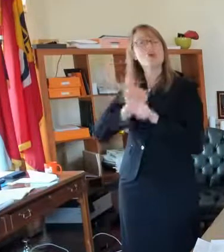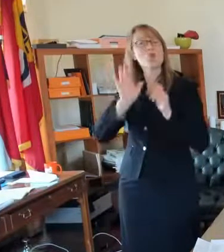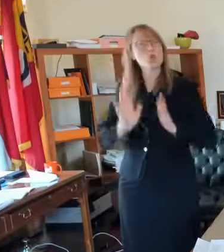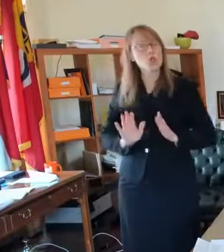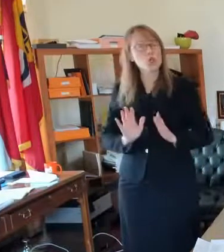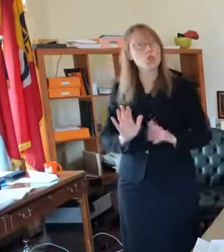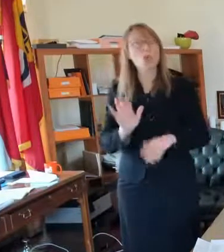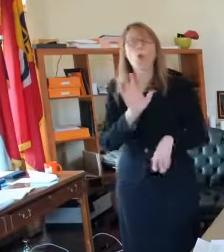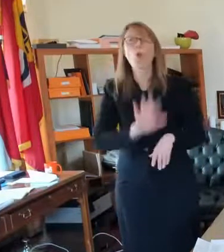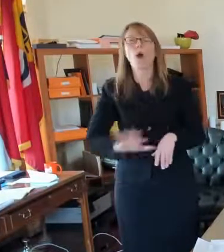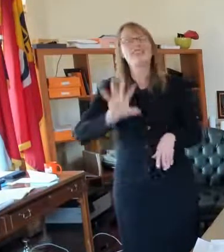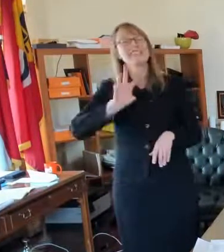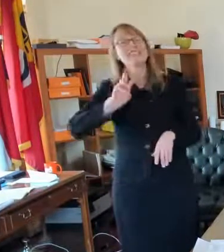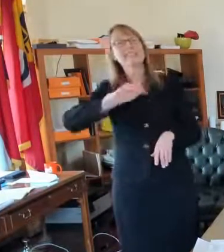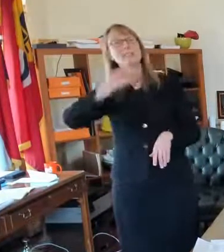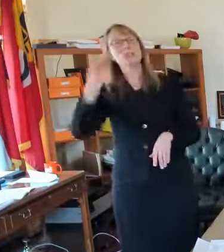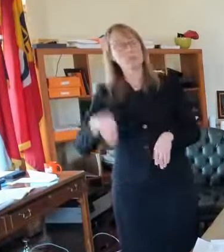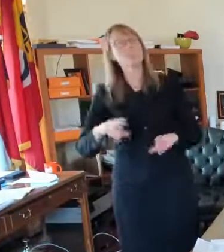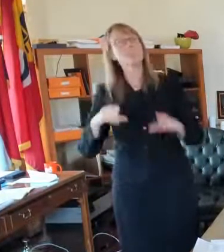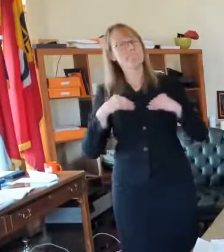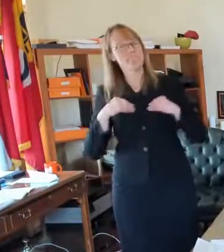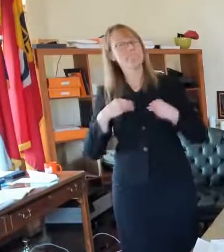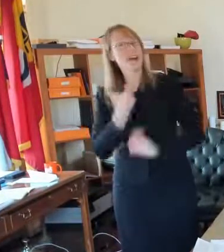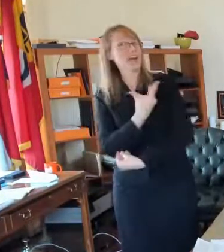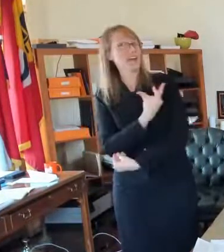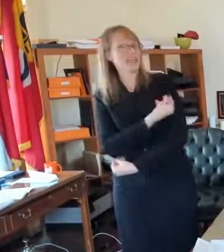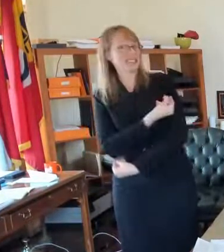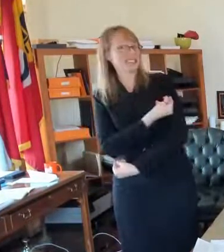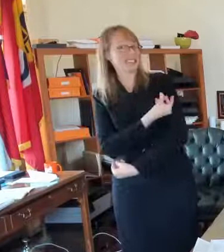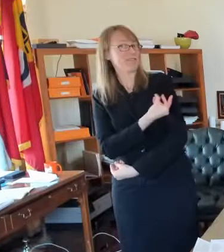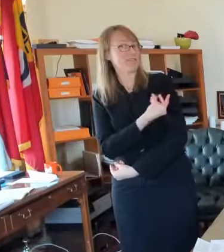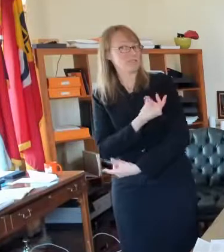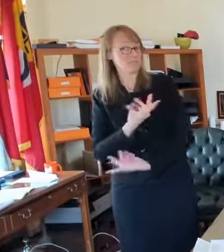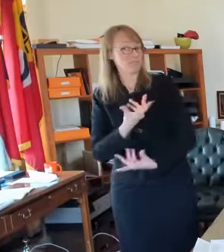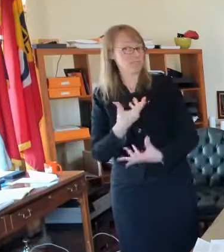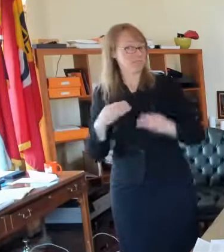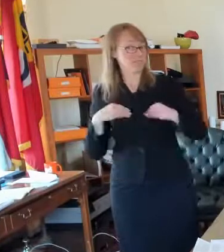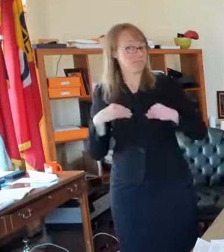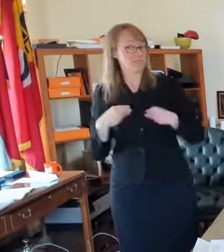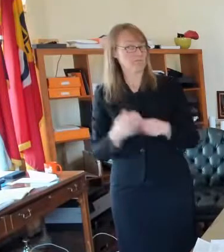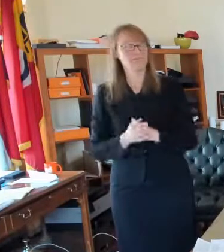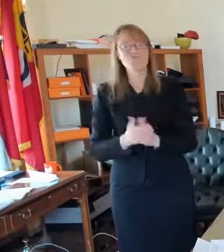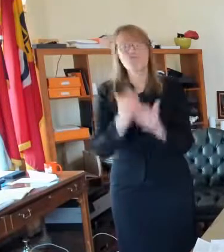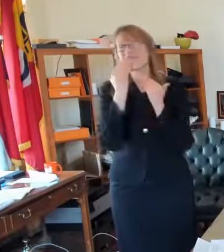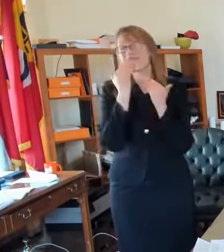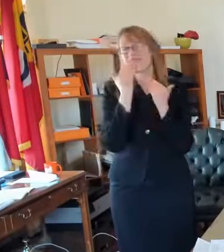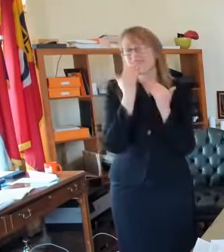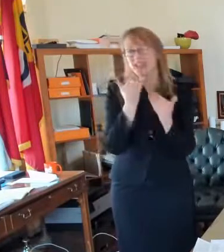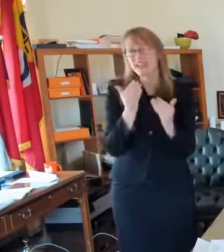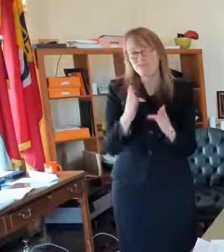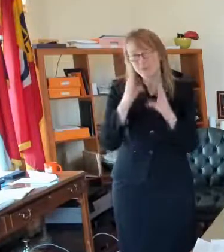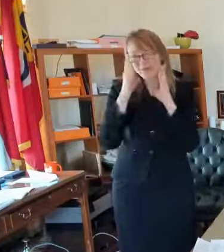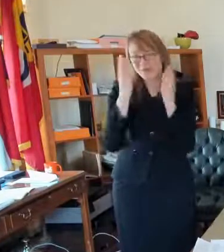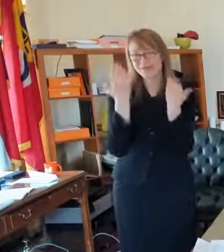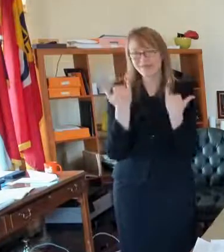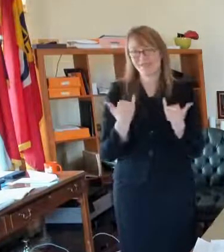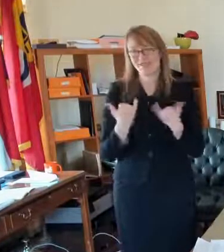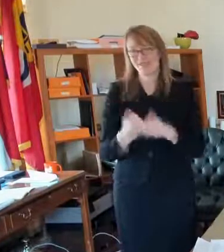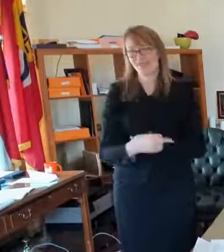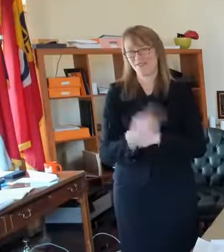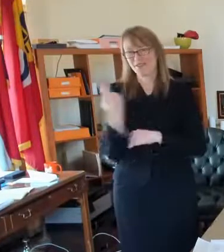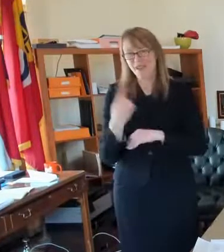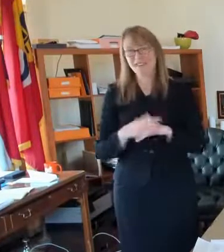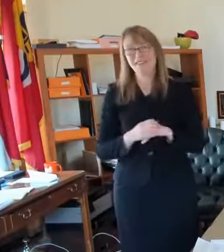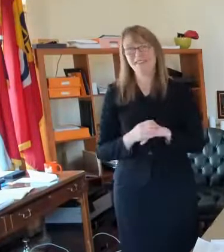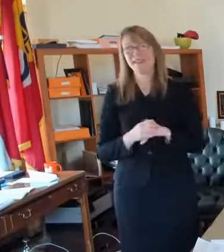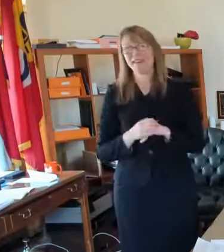agreed to take the vaccine so far. So thank you all for being with us this afternoon, and be